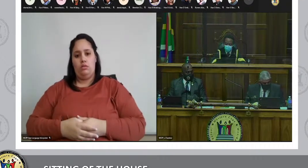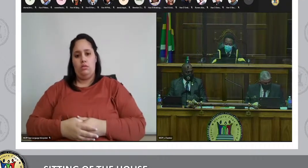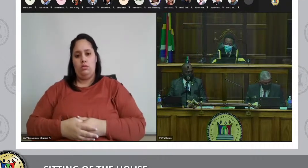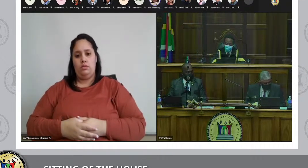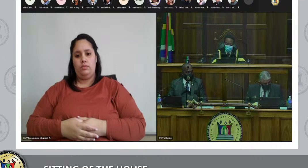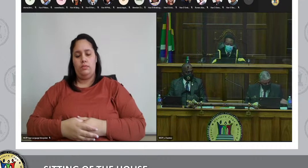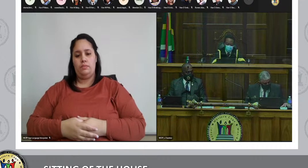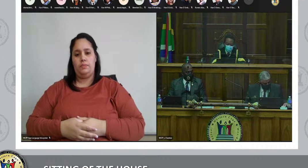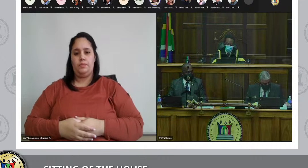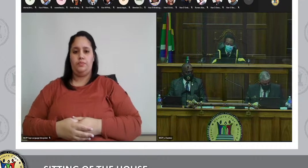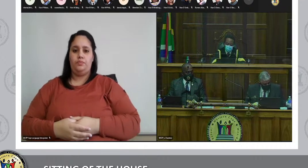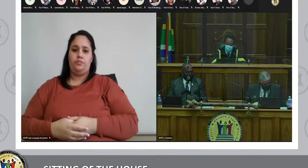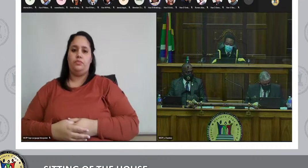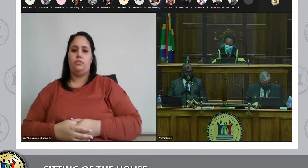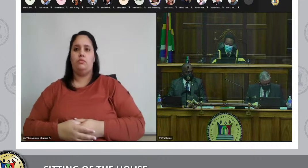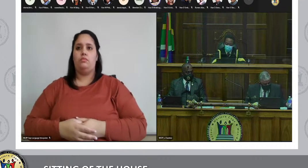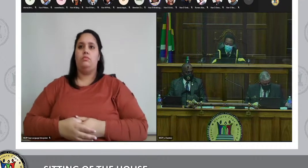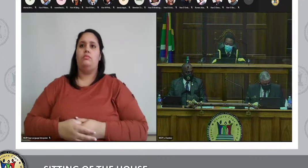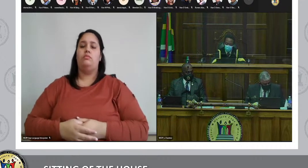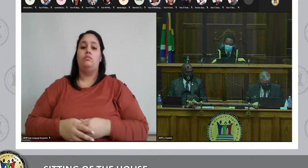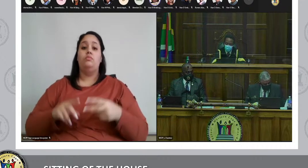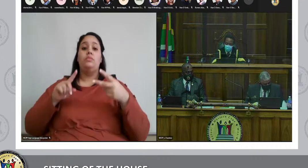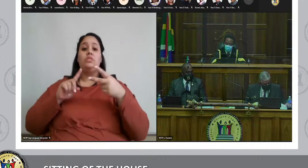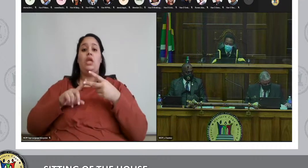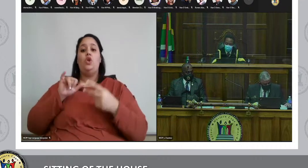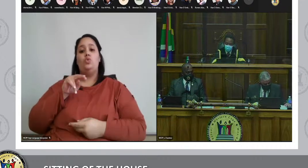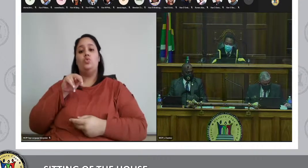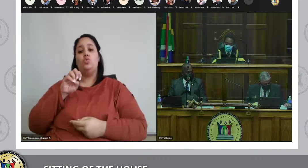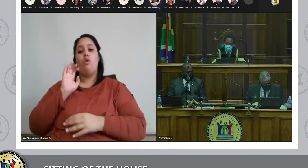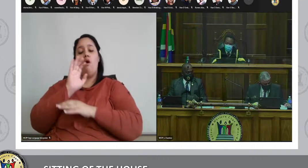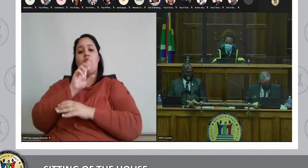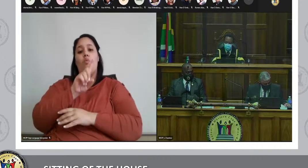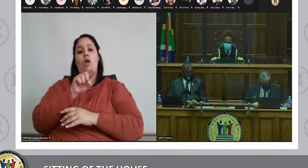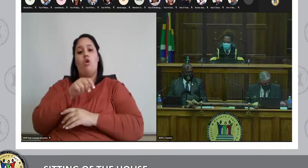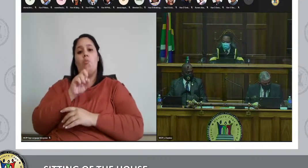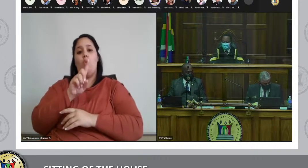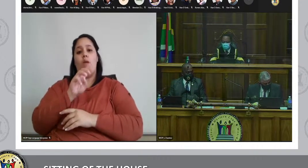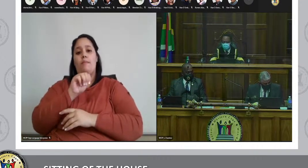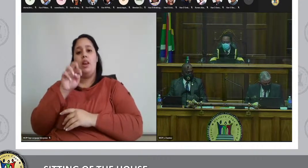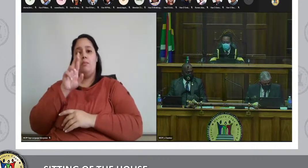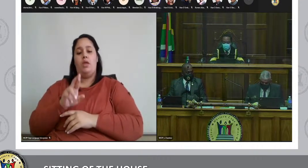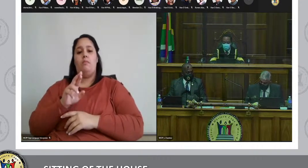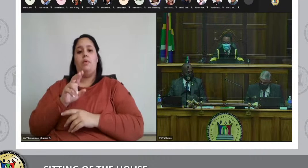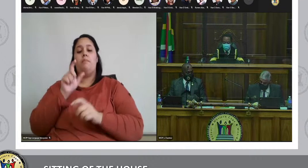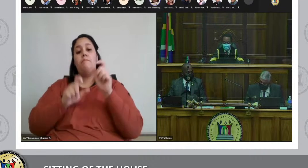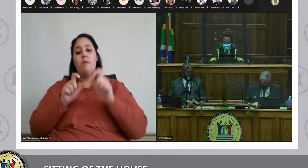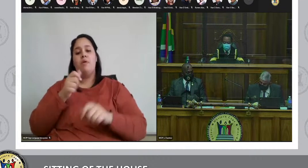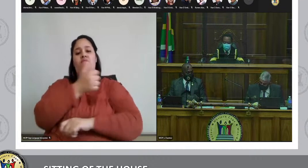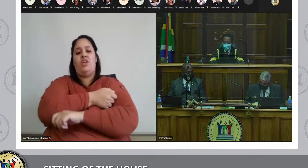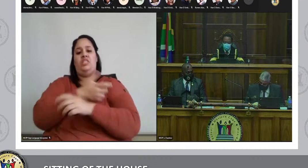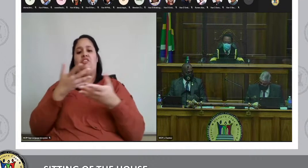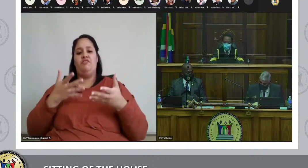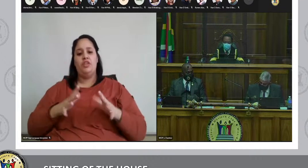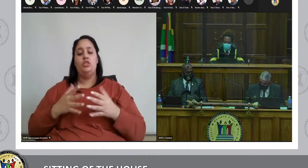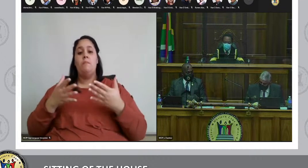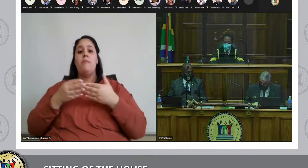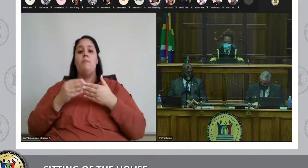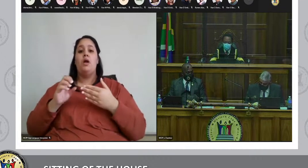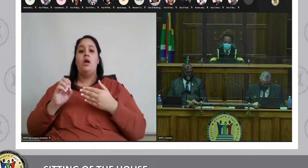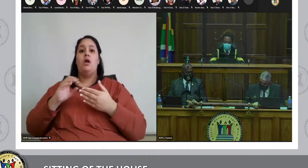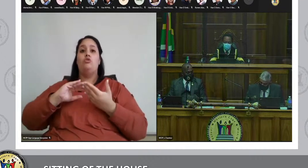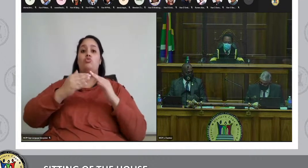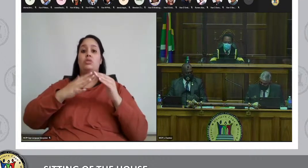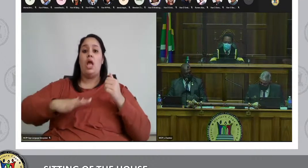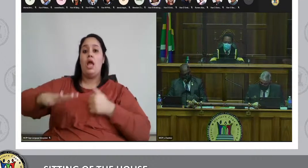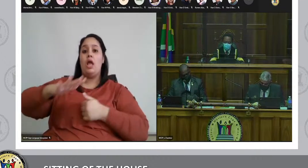As at 2nd June, over 1.1 million people were vaccinated in the country. Every member of society has a role